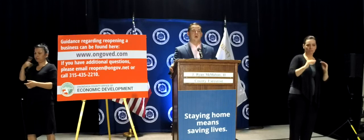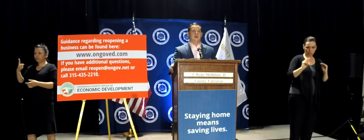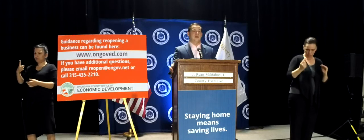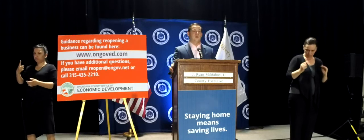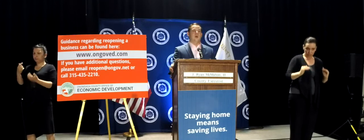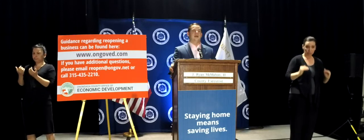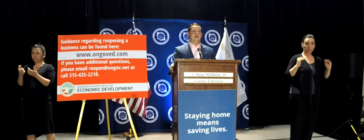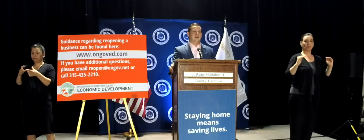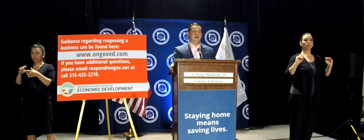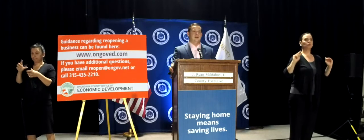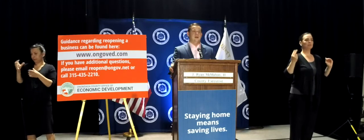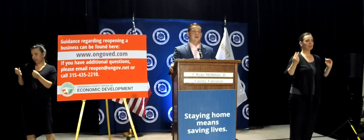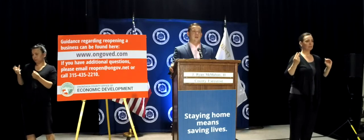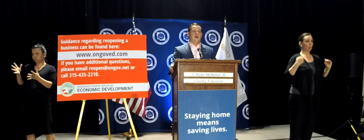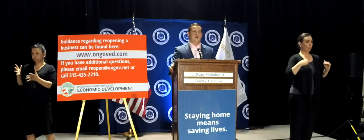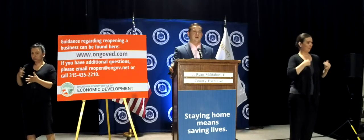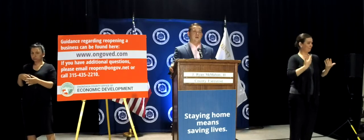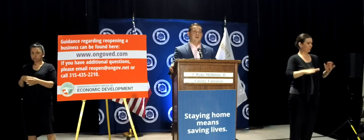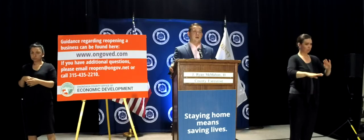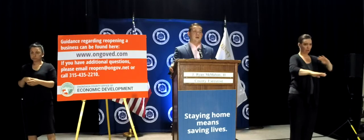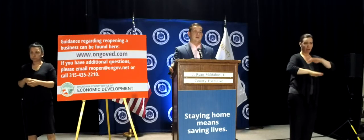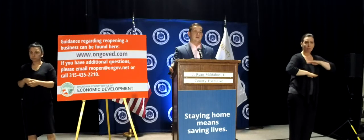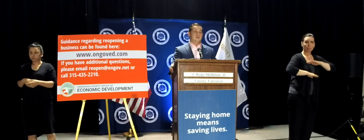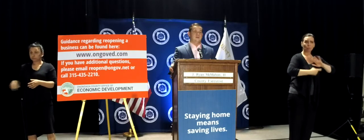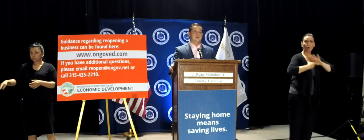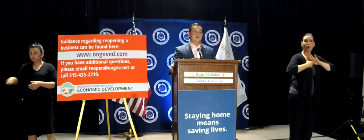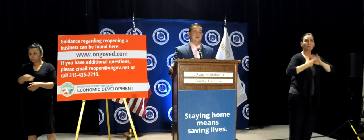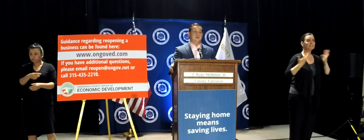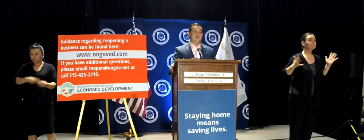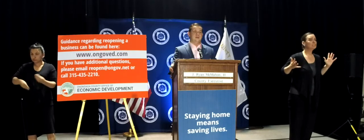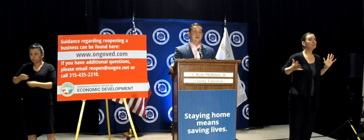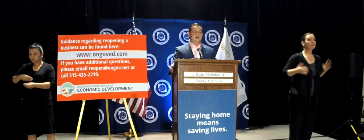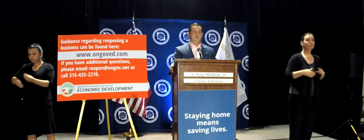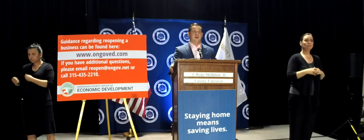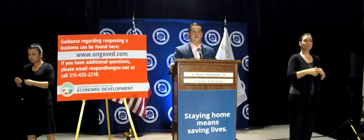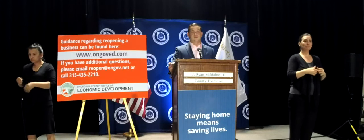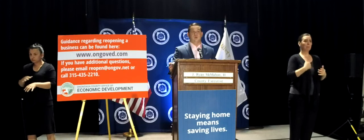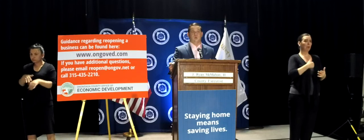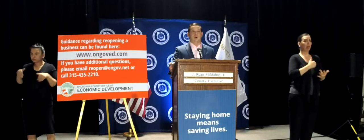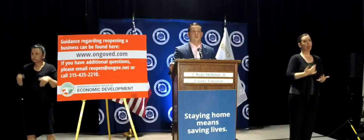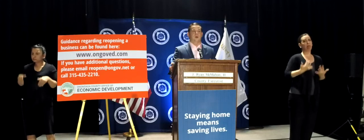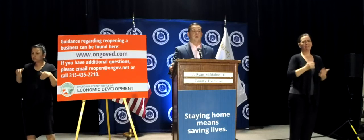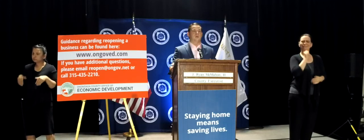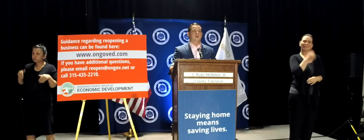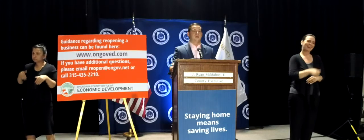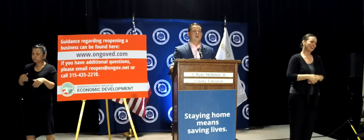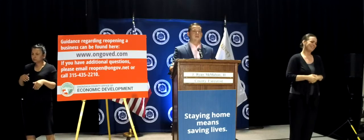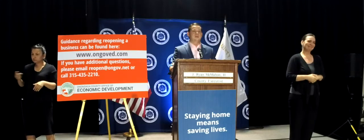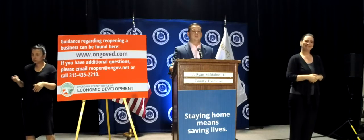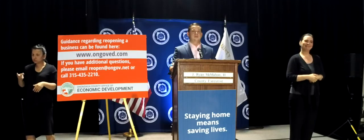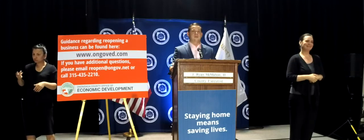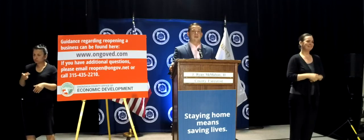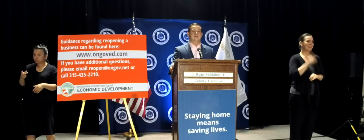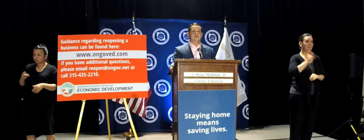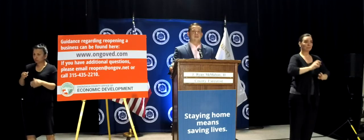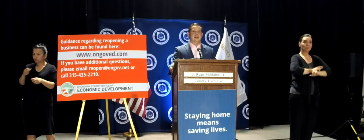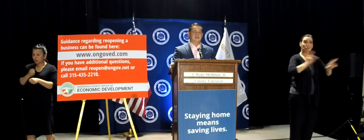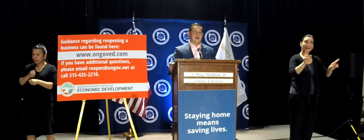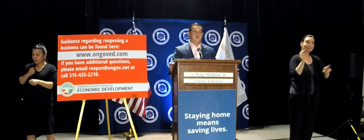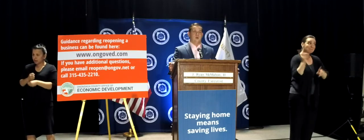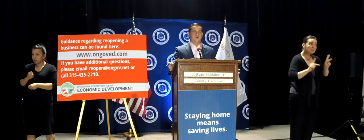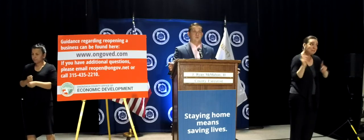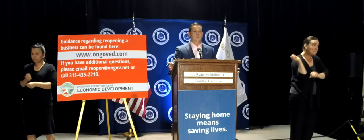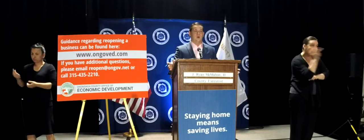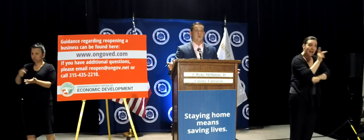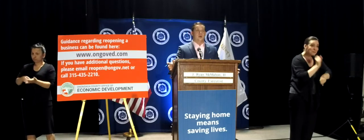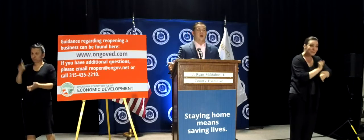ready to go, can't wait longer. They got to be ready to go to work tomorrow. So that's